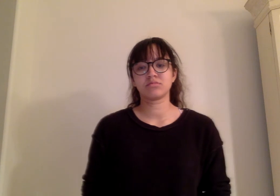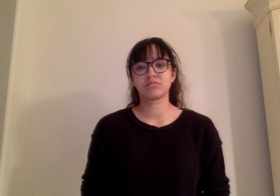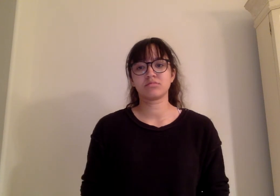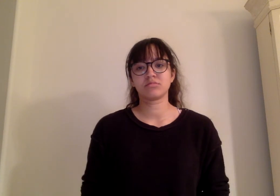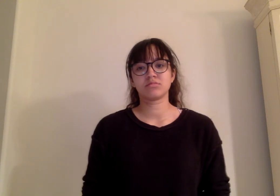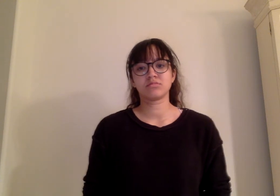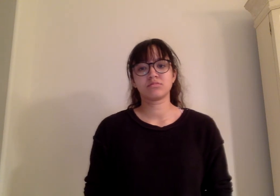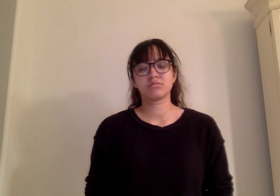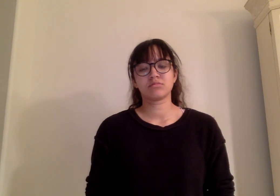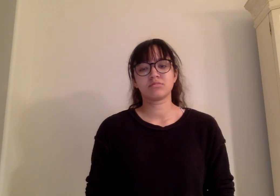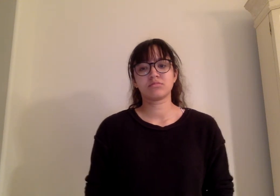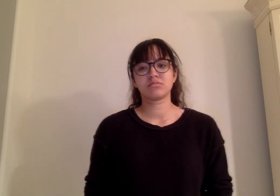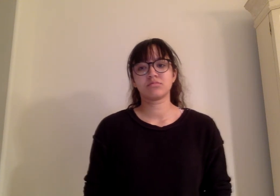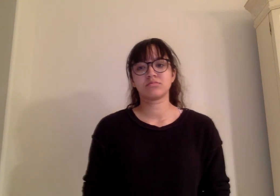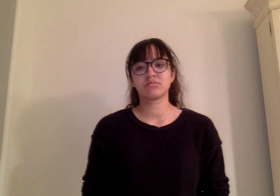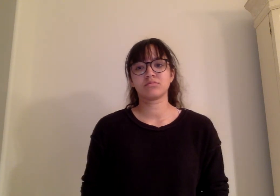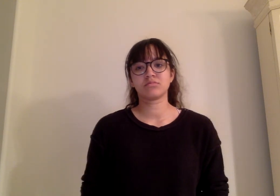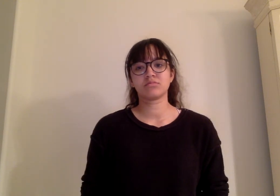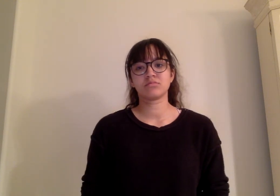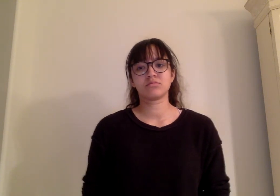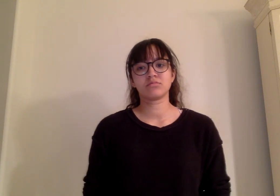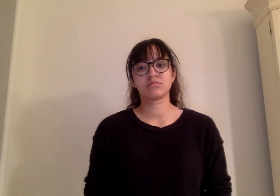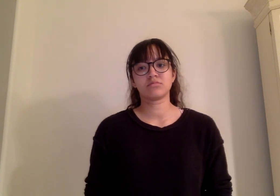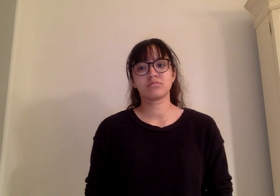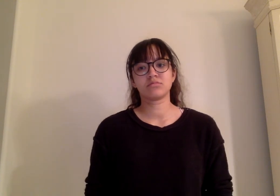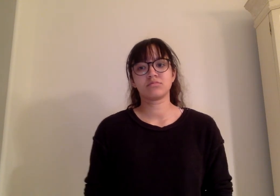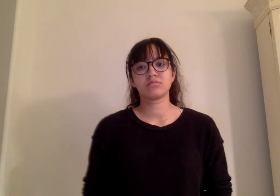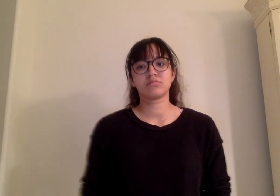now he is severely disabled because of AFM.